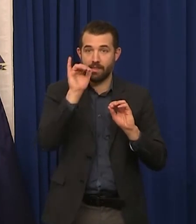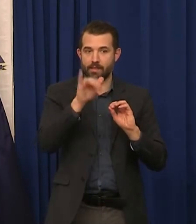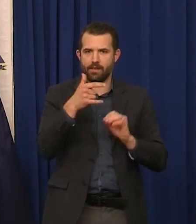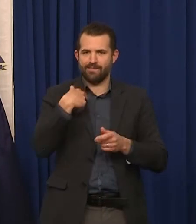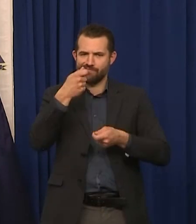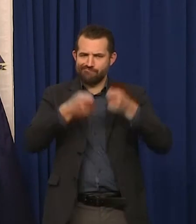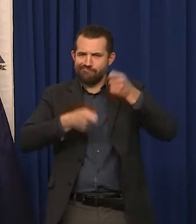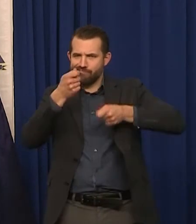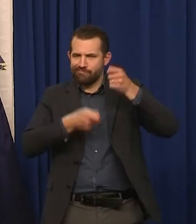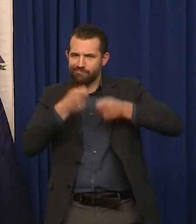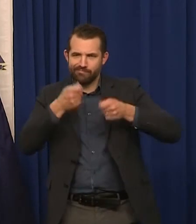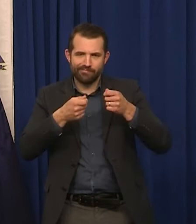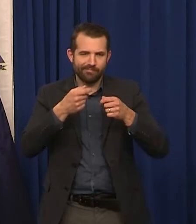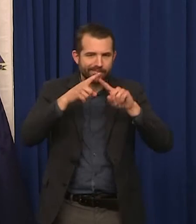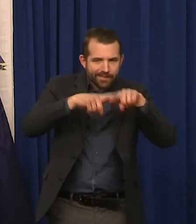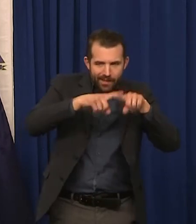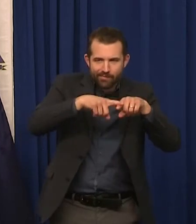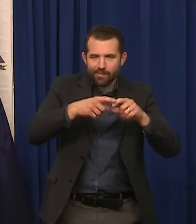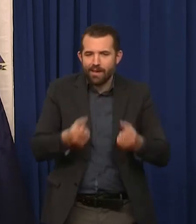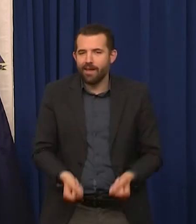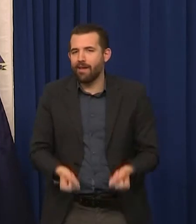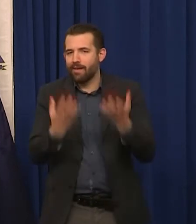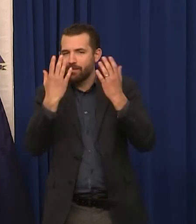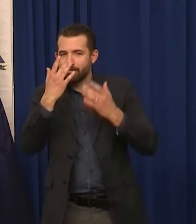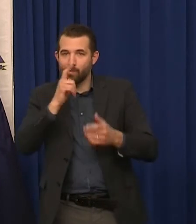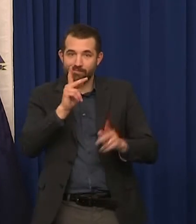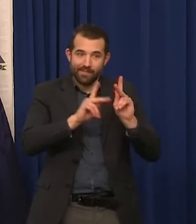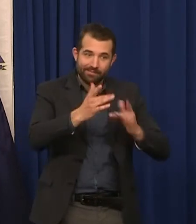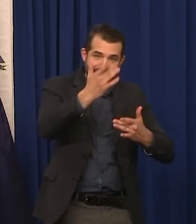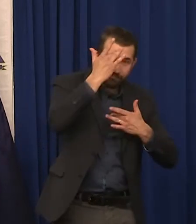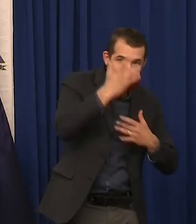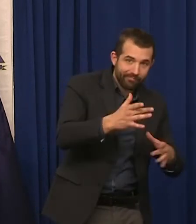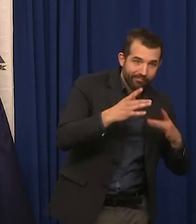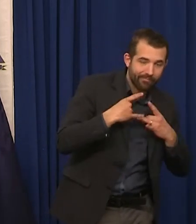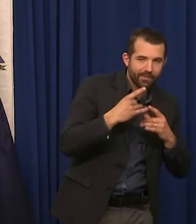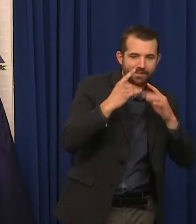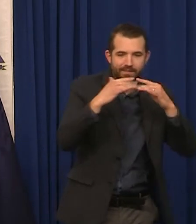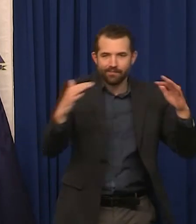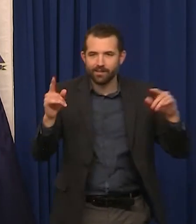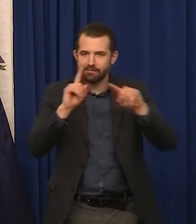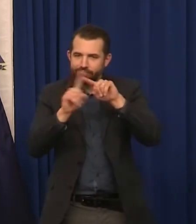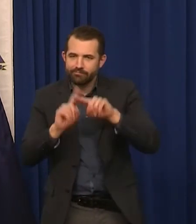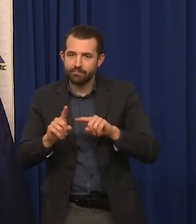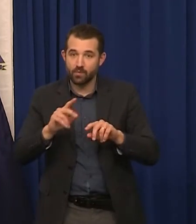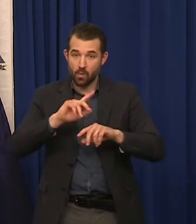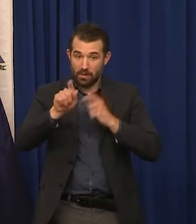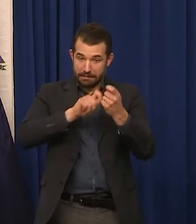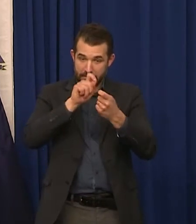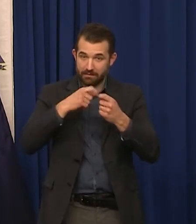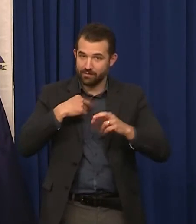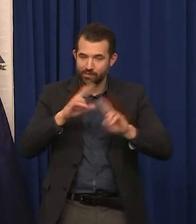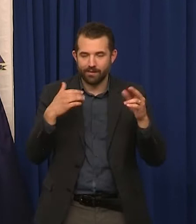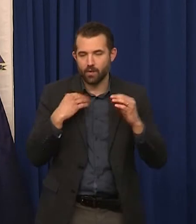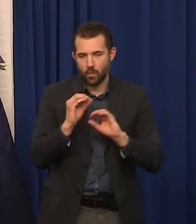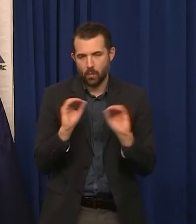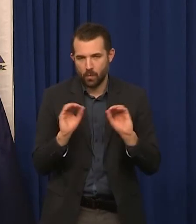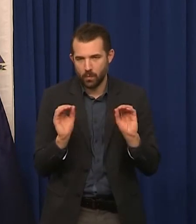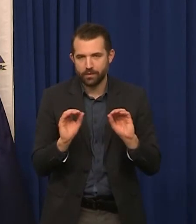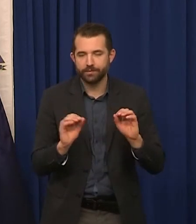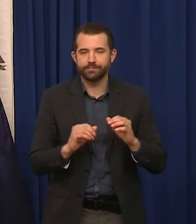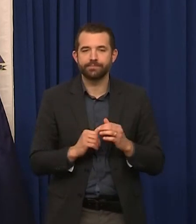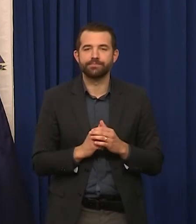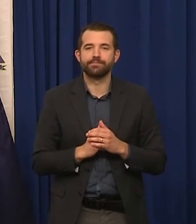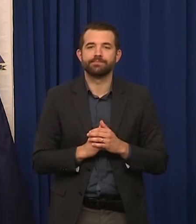it's a sliding scale. And so we don't exactly have numbers that we say we need to be producing or we need to